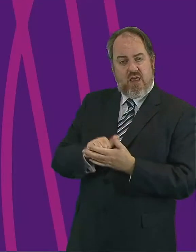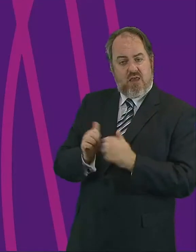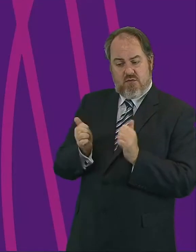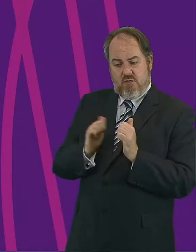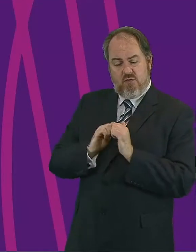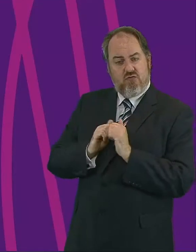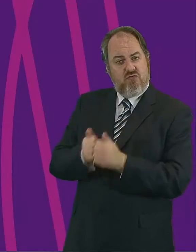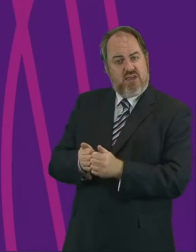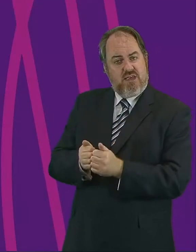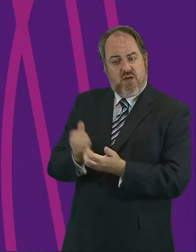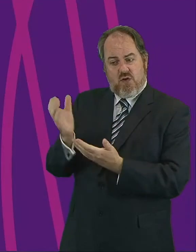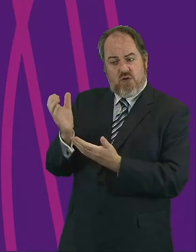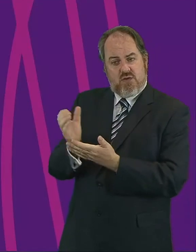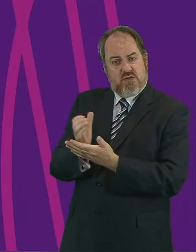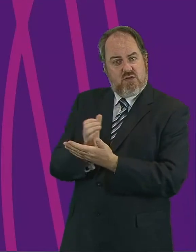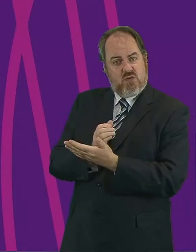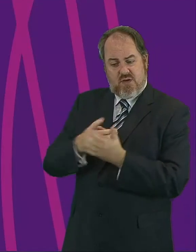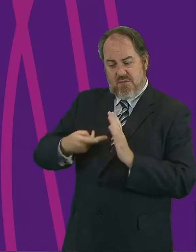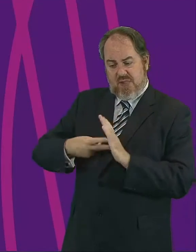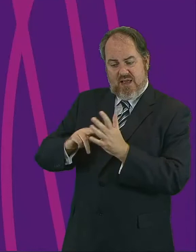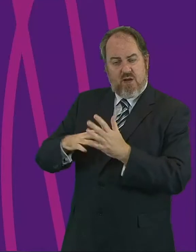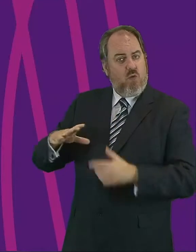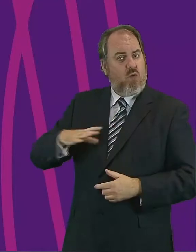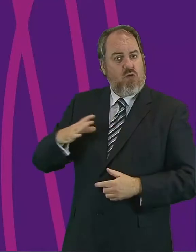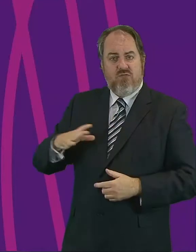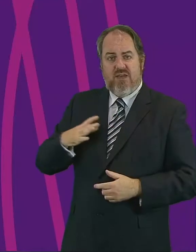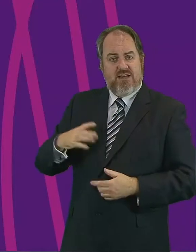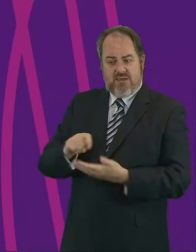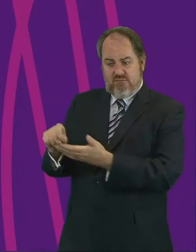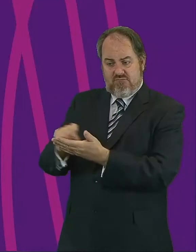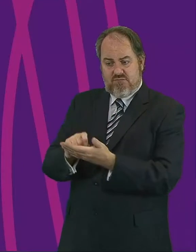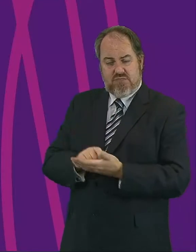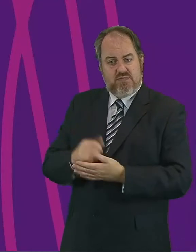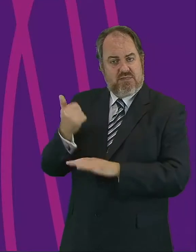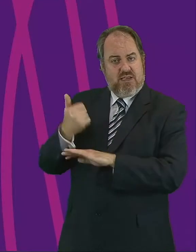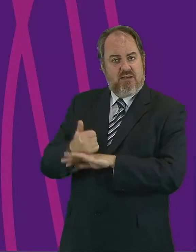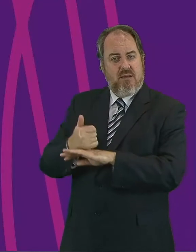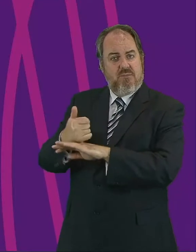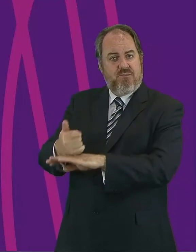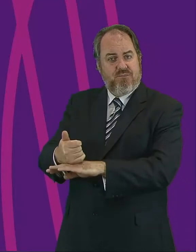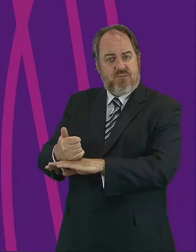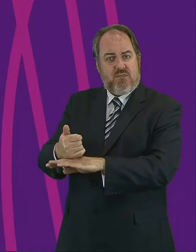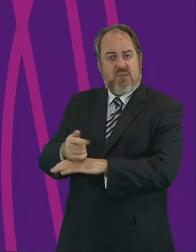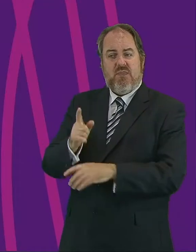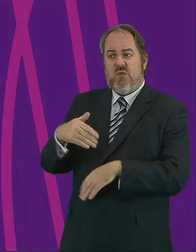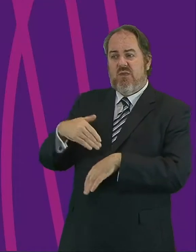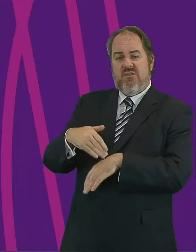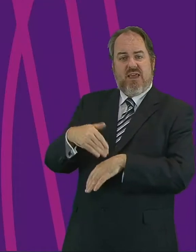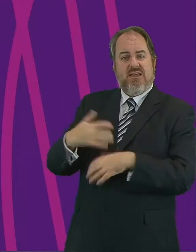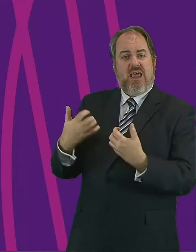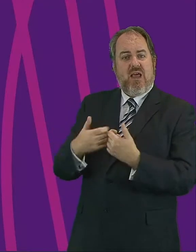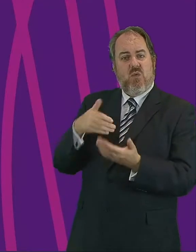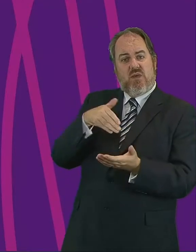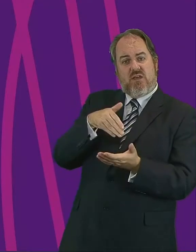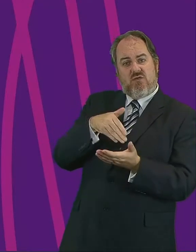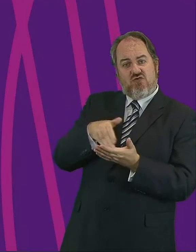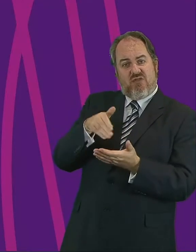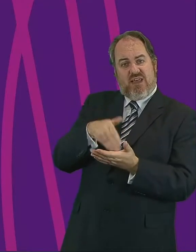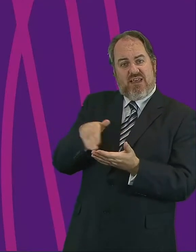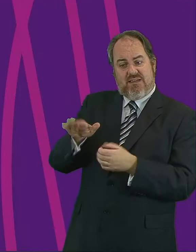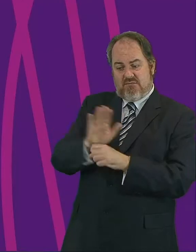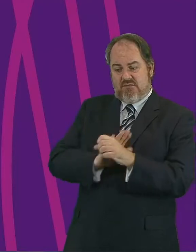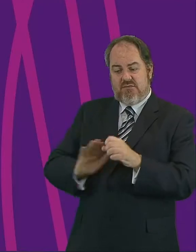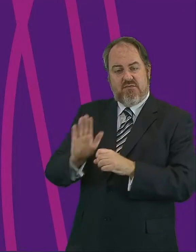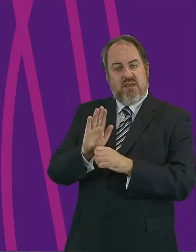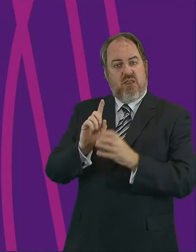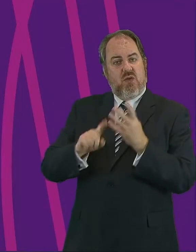way forward to deal with any actual issues that arose from any threats to internal trade, if those ever happened. That